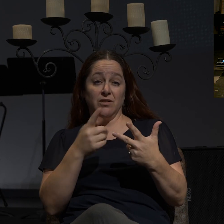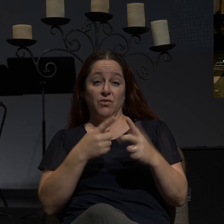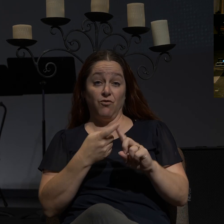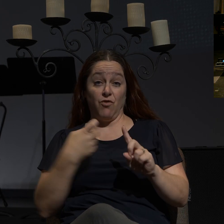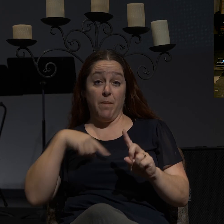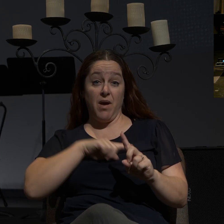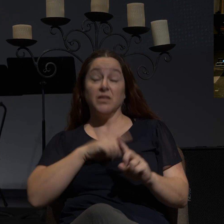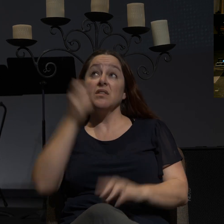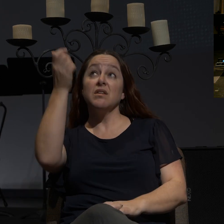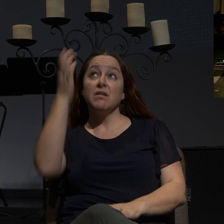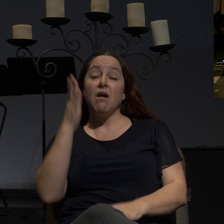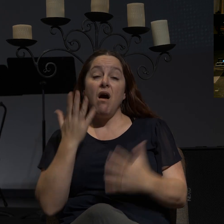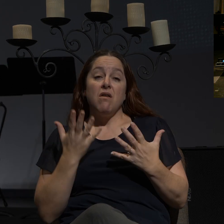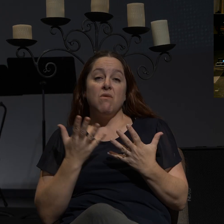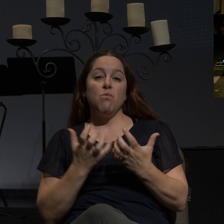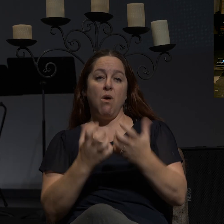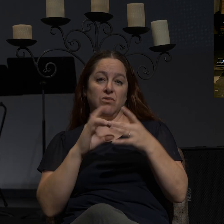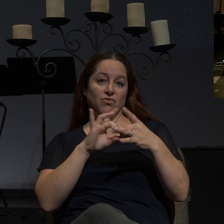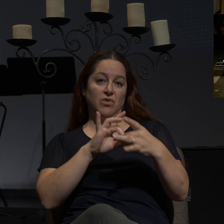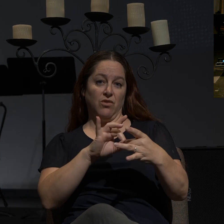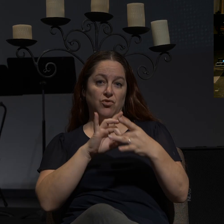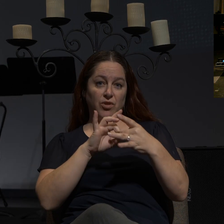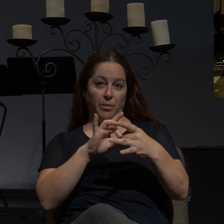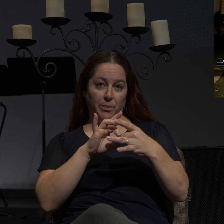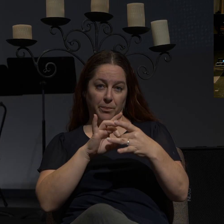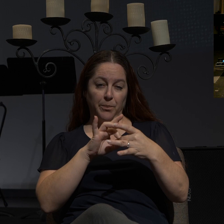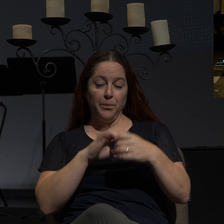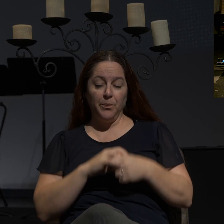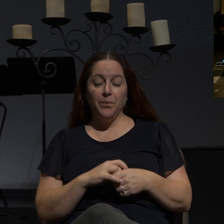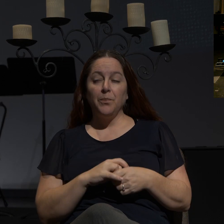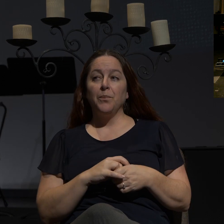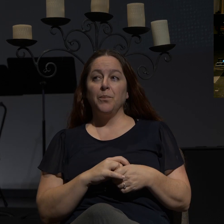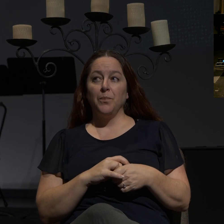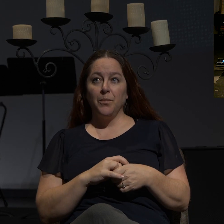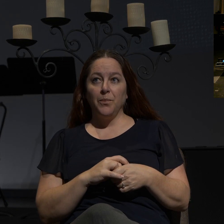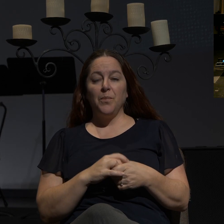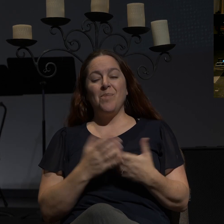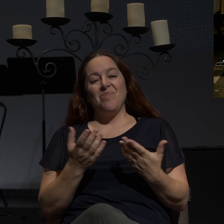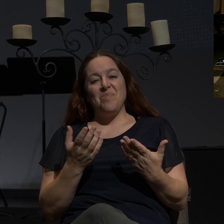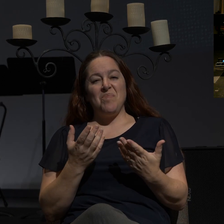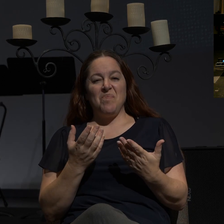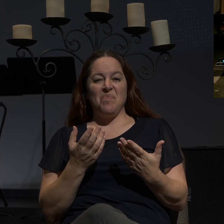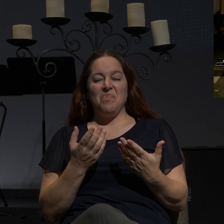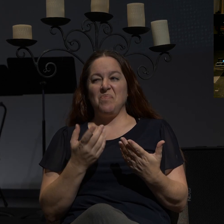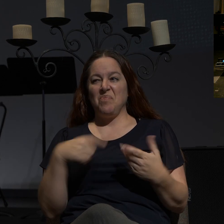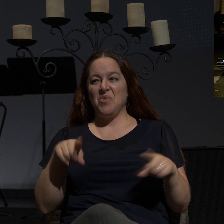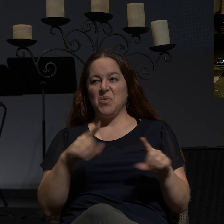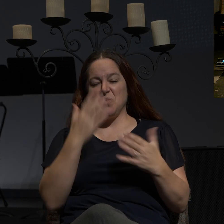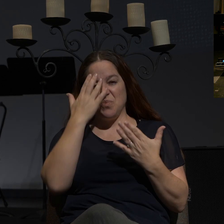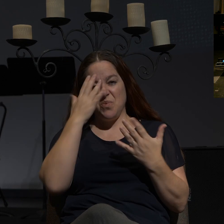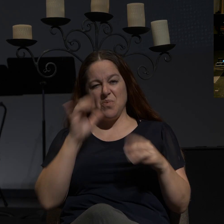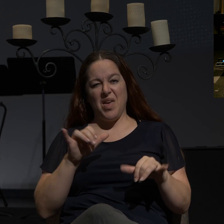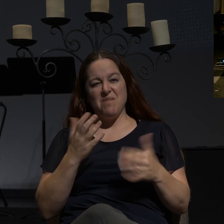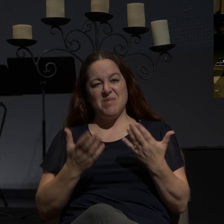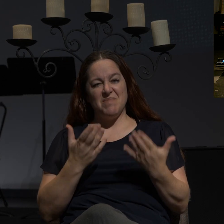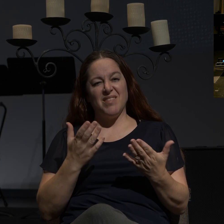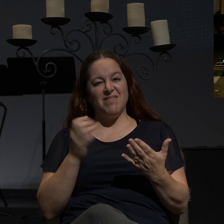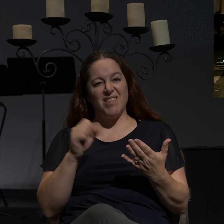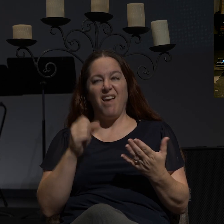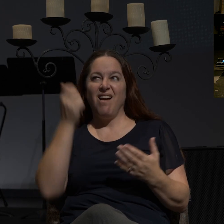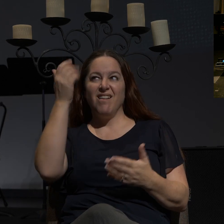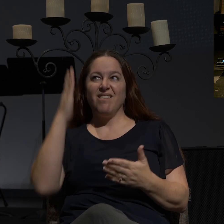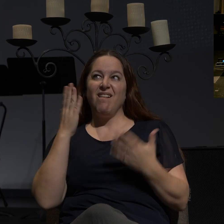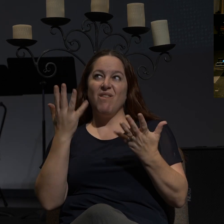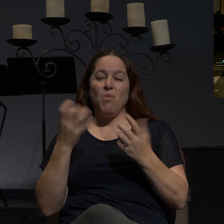First of all, God desires relationship. That's probably not new to many of us in the room, that God desires